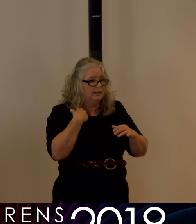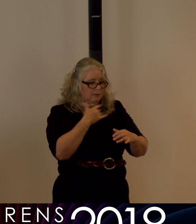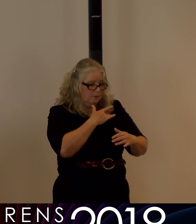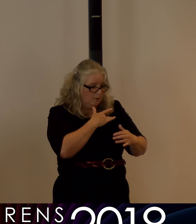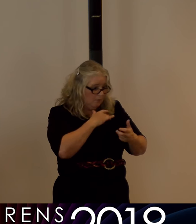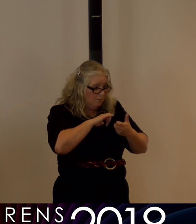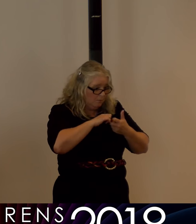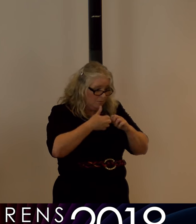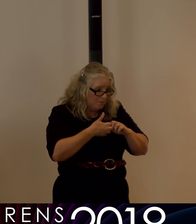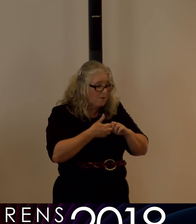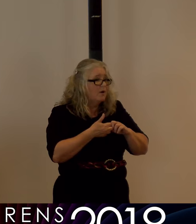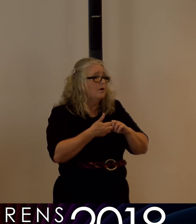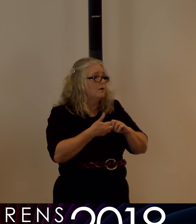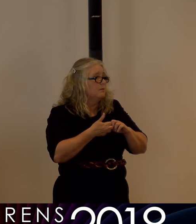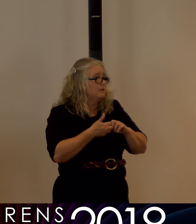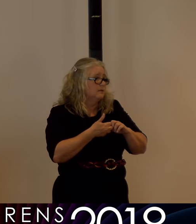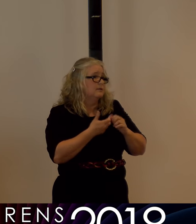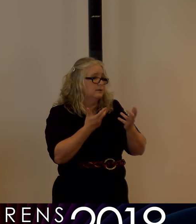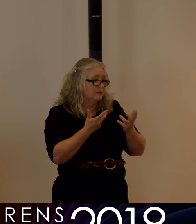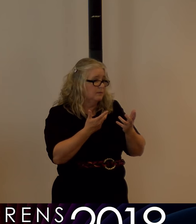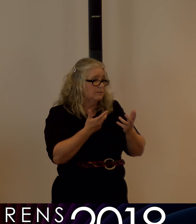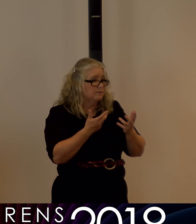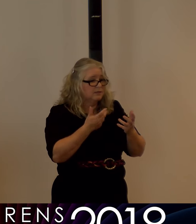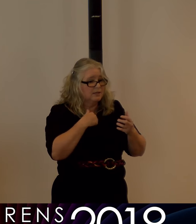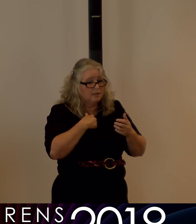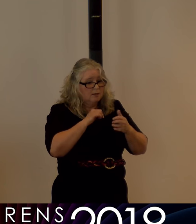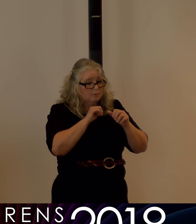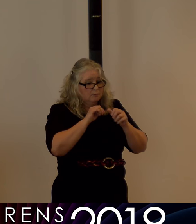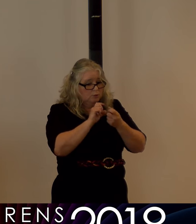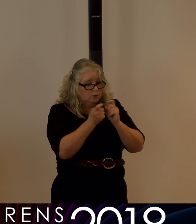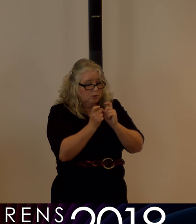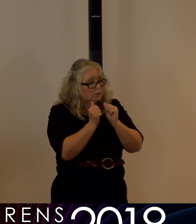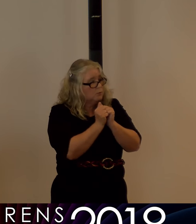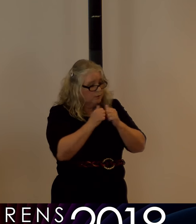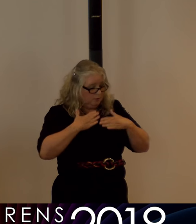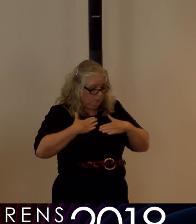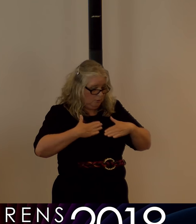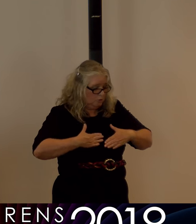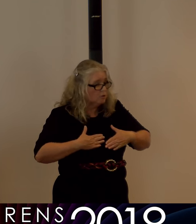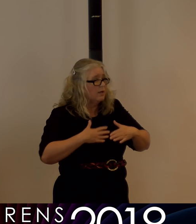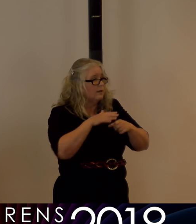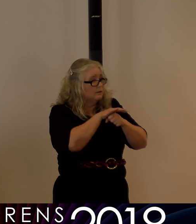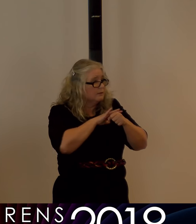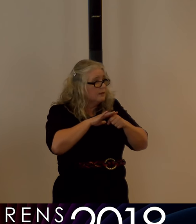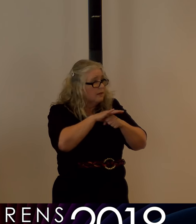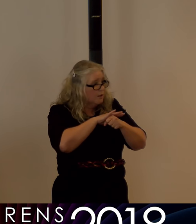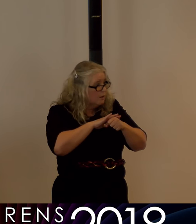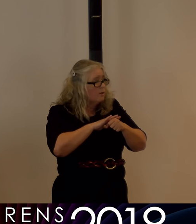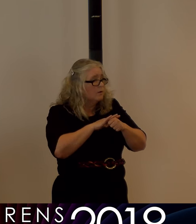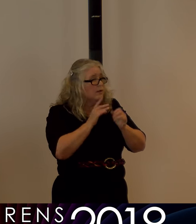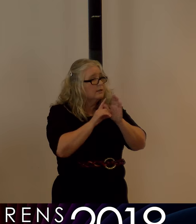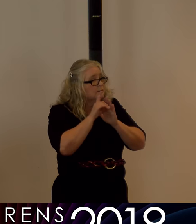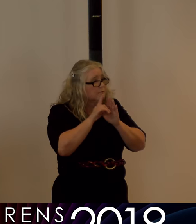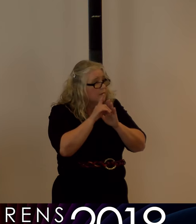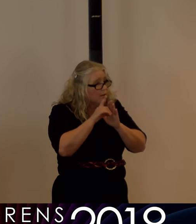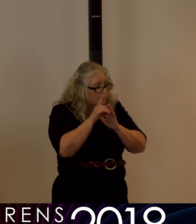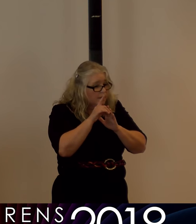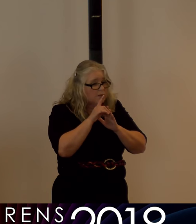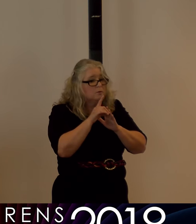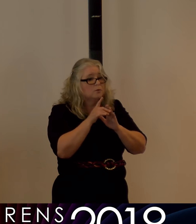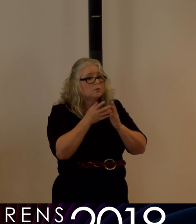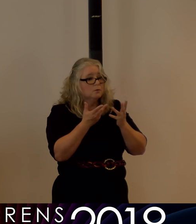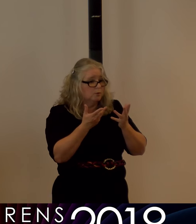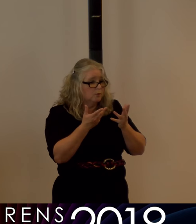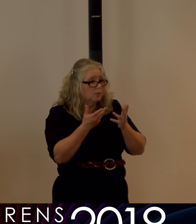defects, abnormalities of the chest area organs, tracheoesophageal abnormalities. Developmental delay is